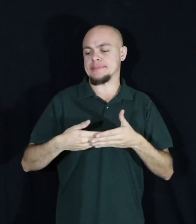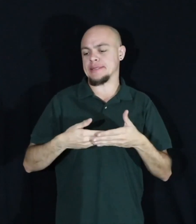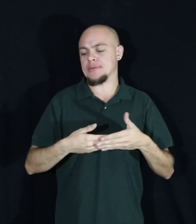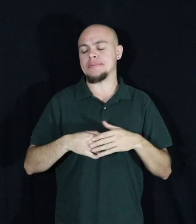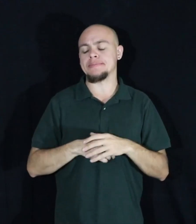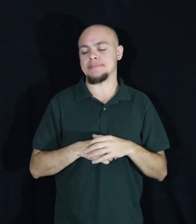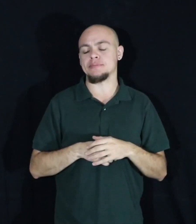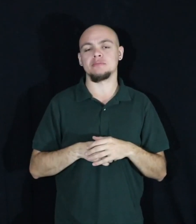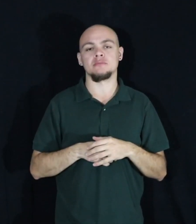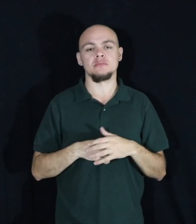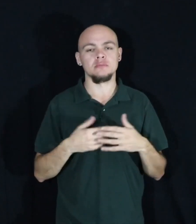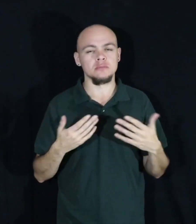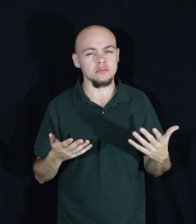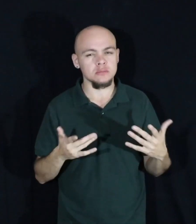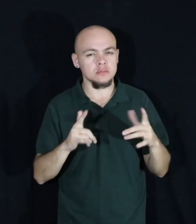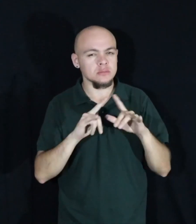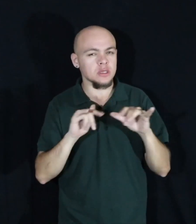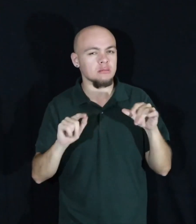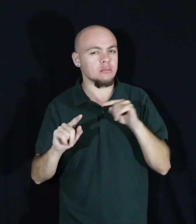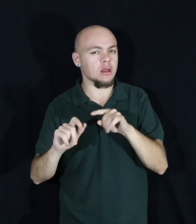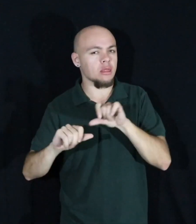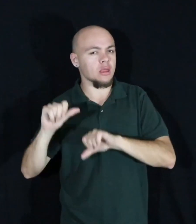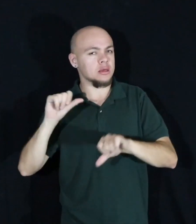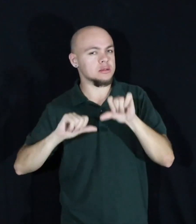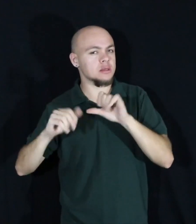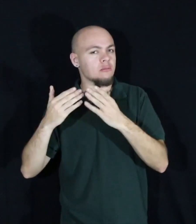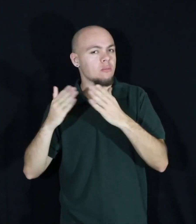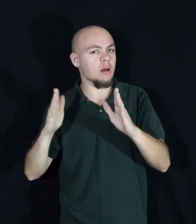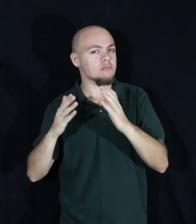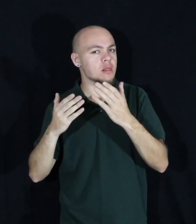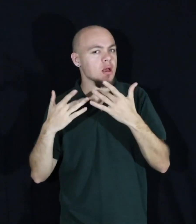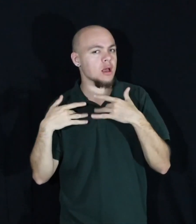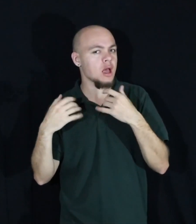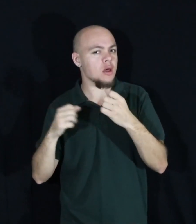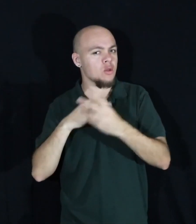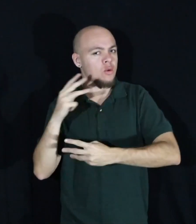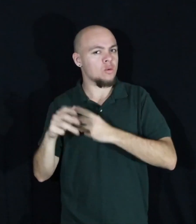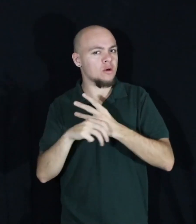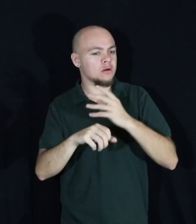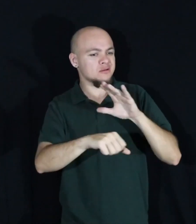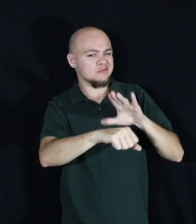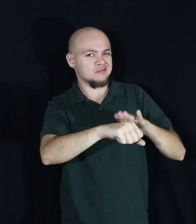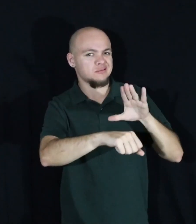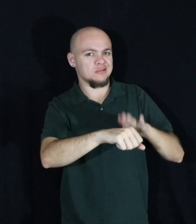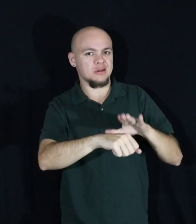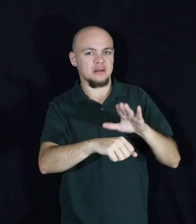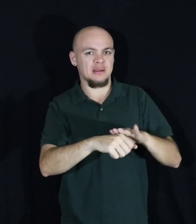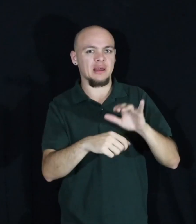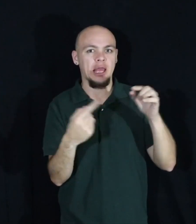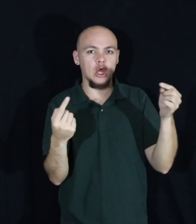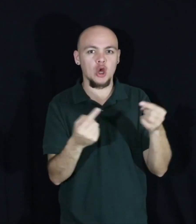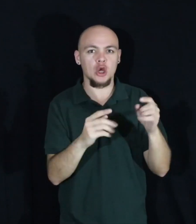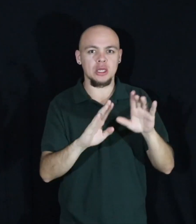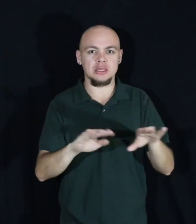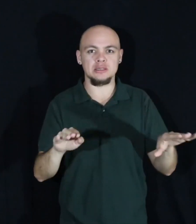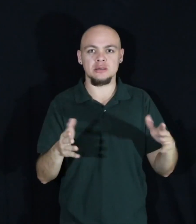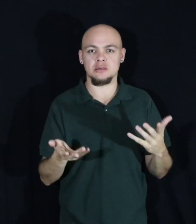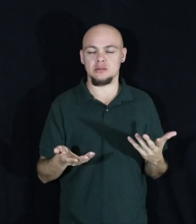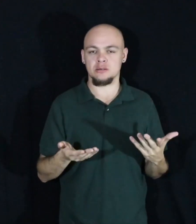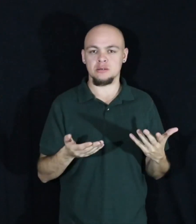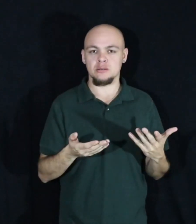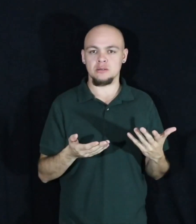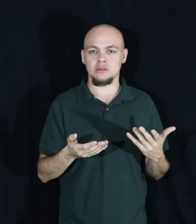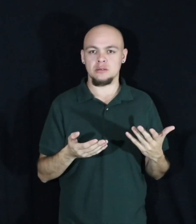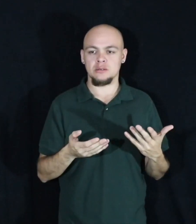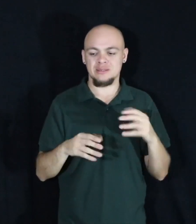at the same time, the science from the public health world was warning us that it was harmful to have these chemicals inside